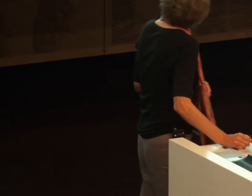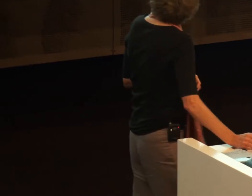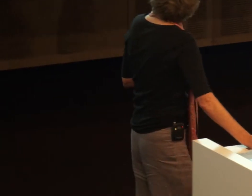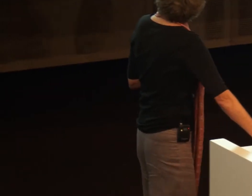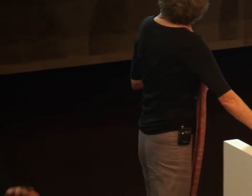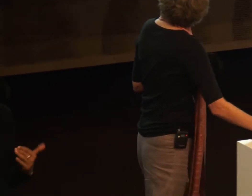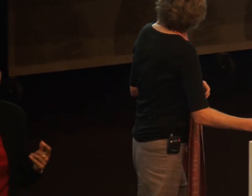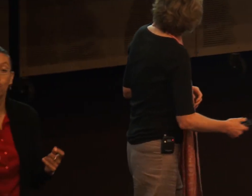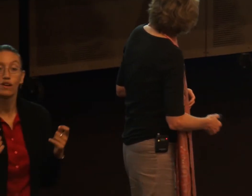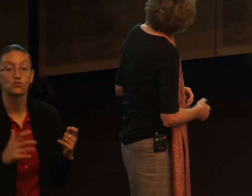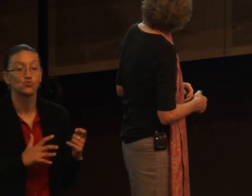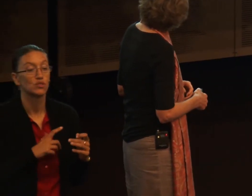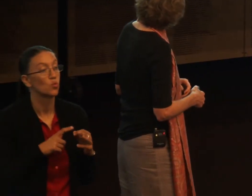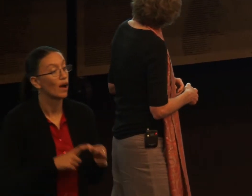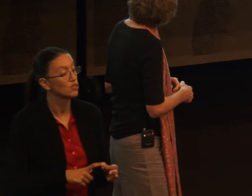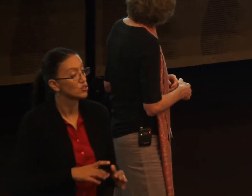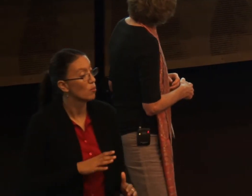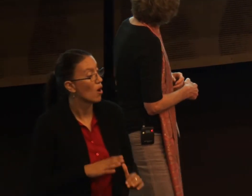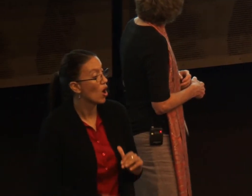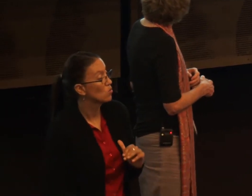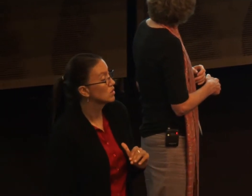then questions about